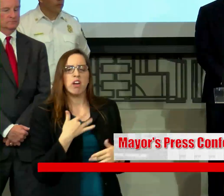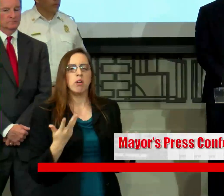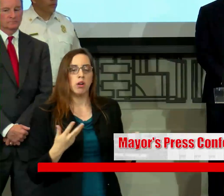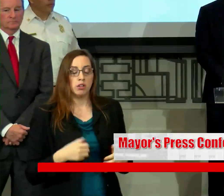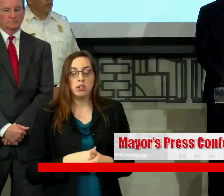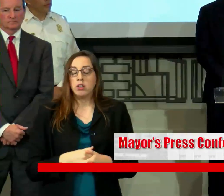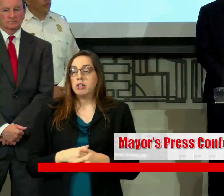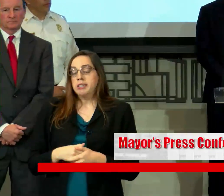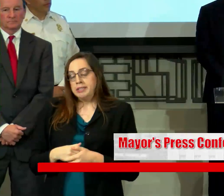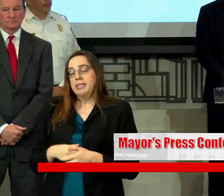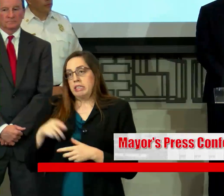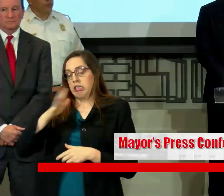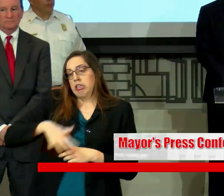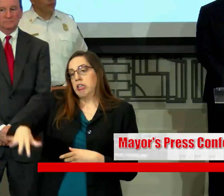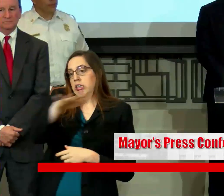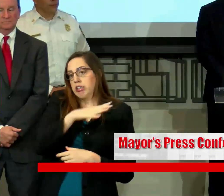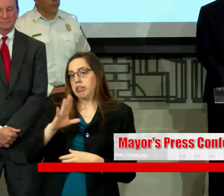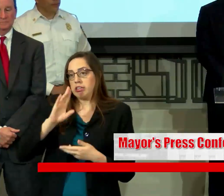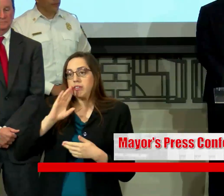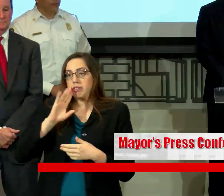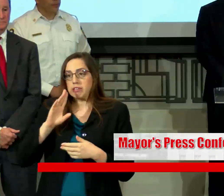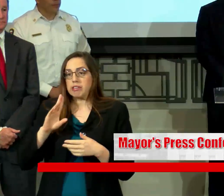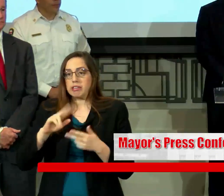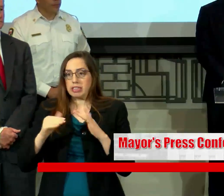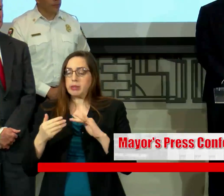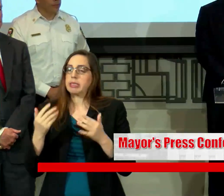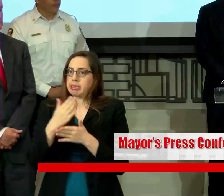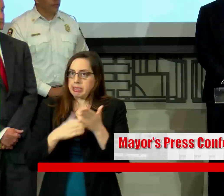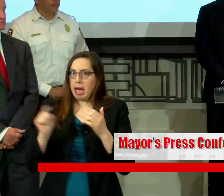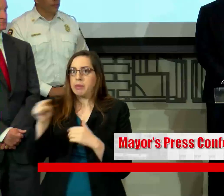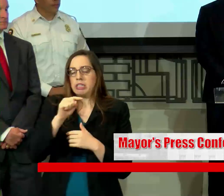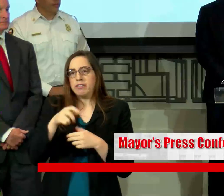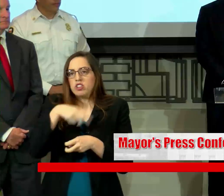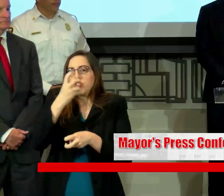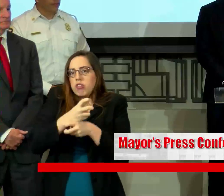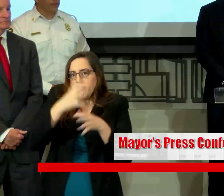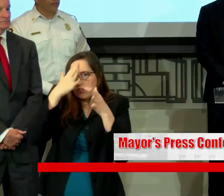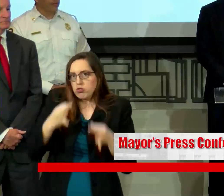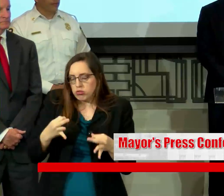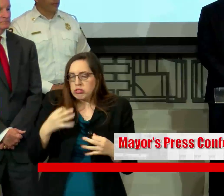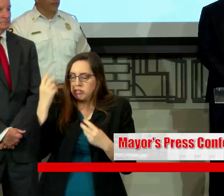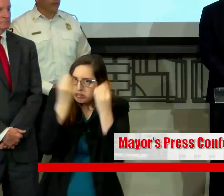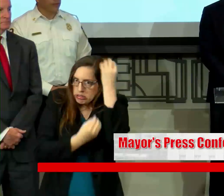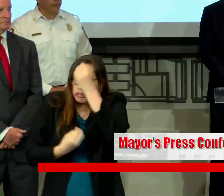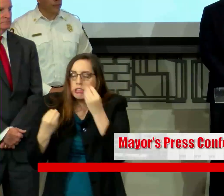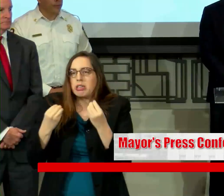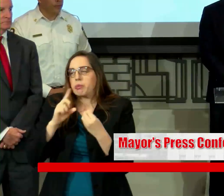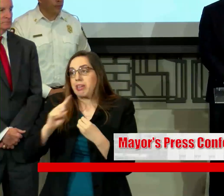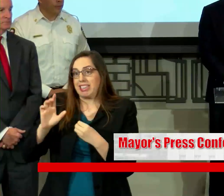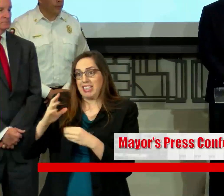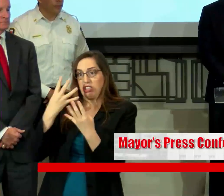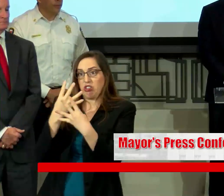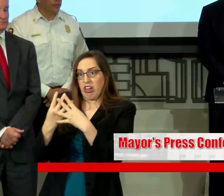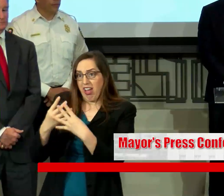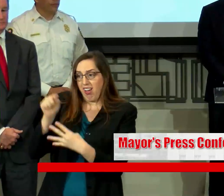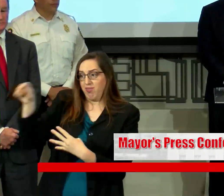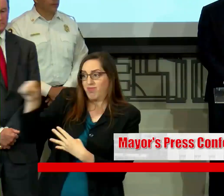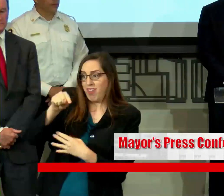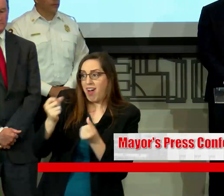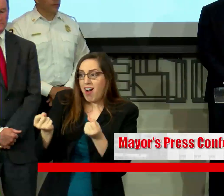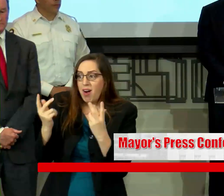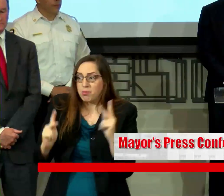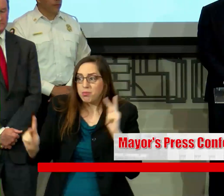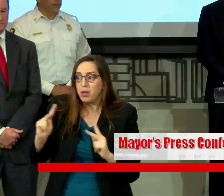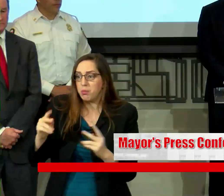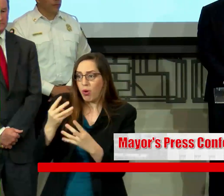very difficult decisions. They certainly are privy to their numbers and the configuration of the jail and how many people, for